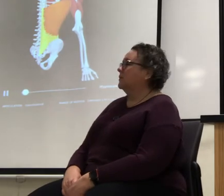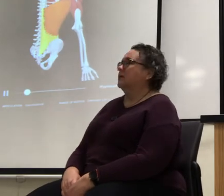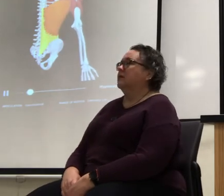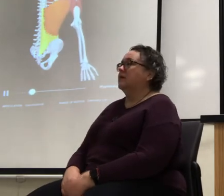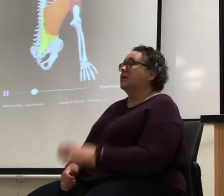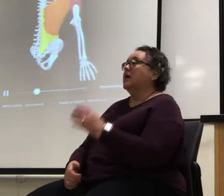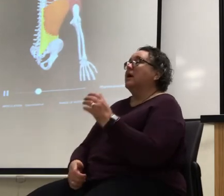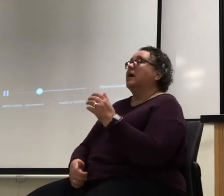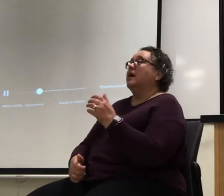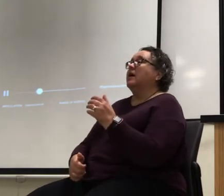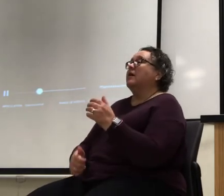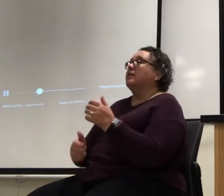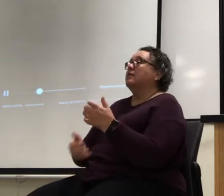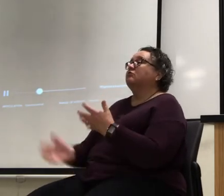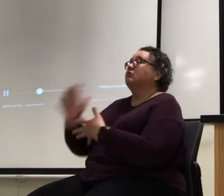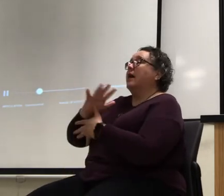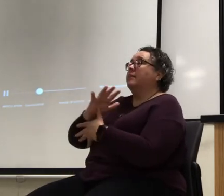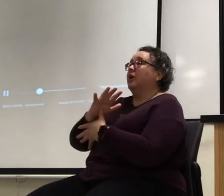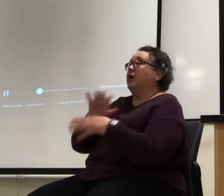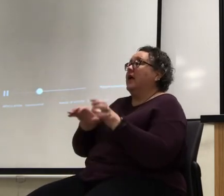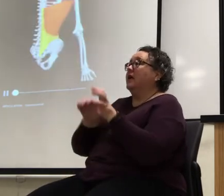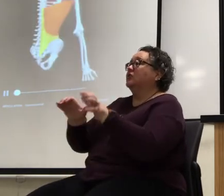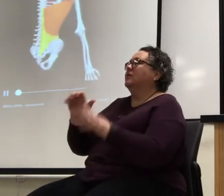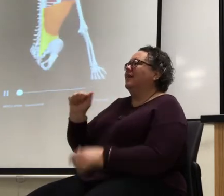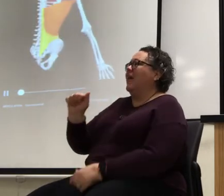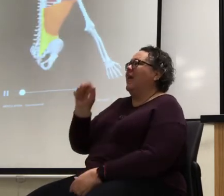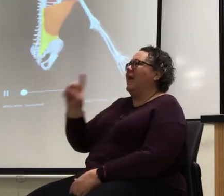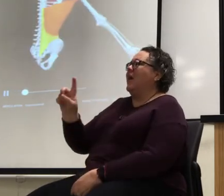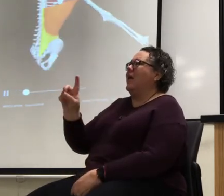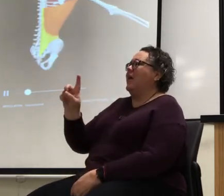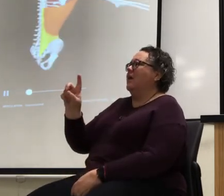Adduction. That's this one right here.